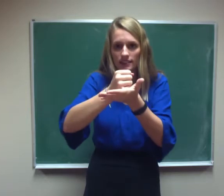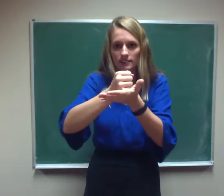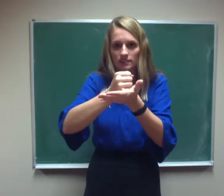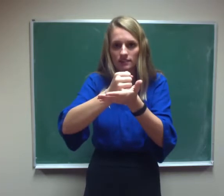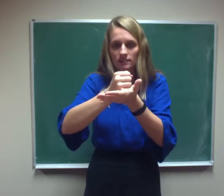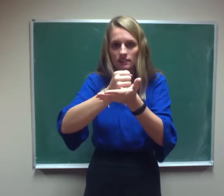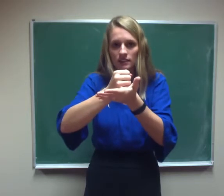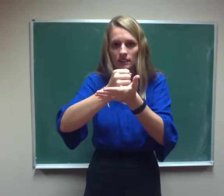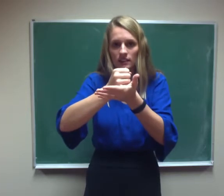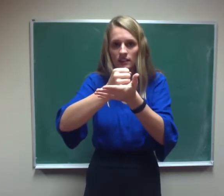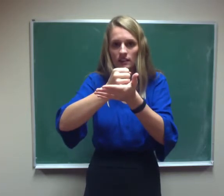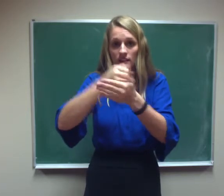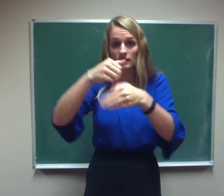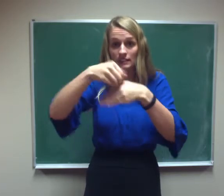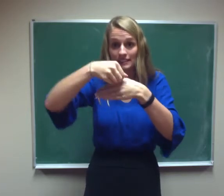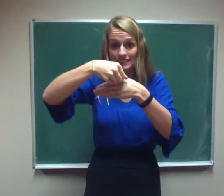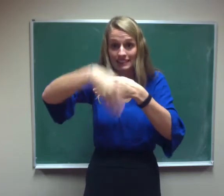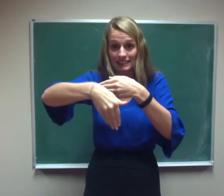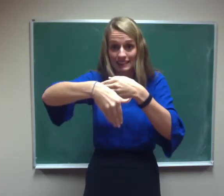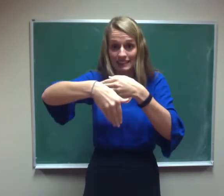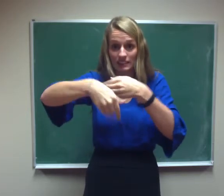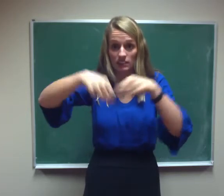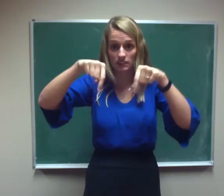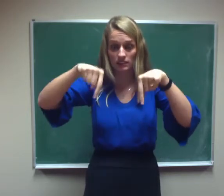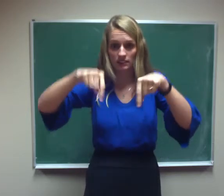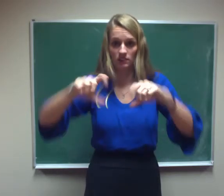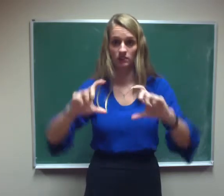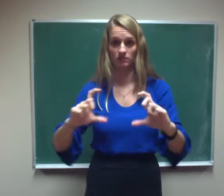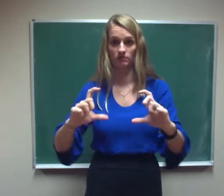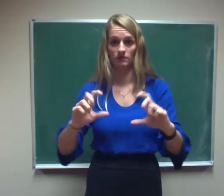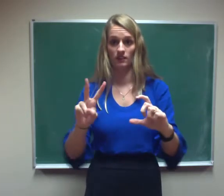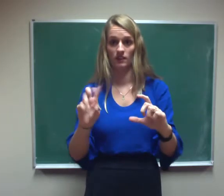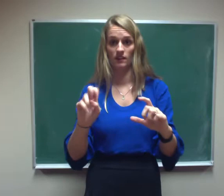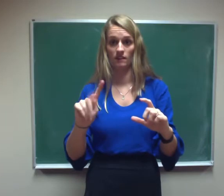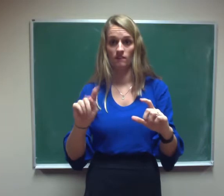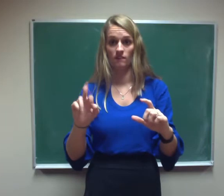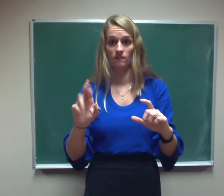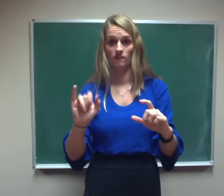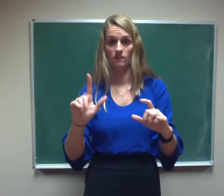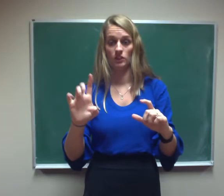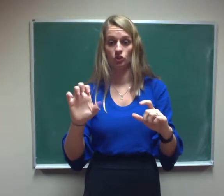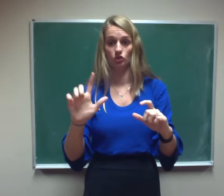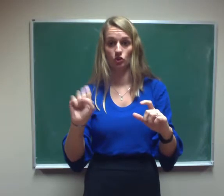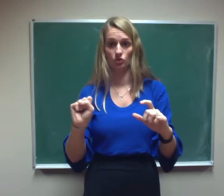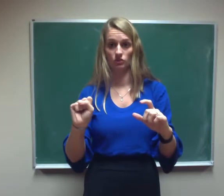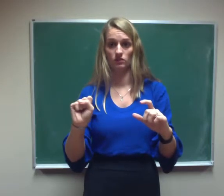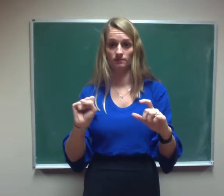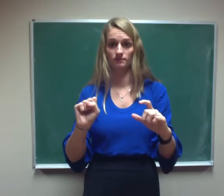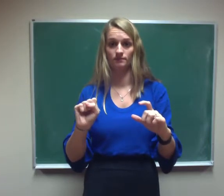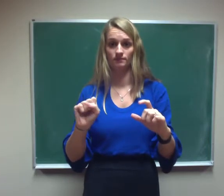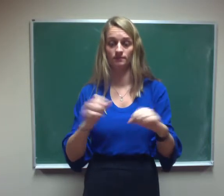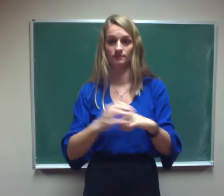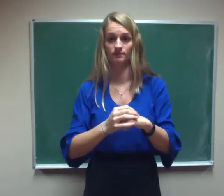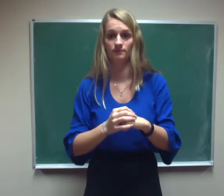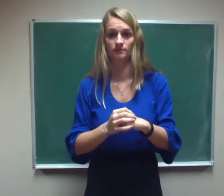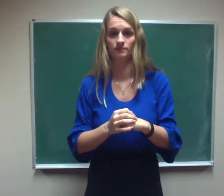down into the larger ventricles. The atrioventricular node sends impulses down through a specialized branch